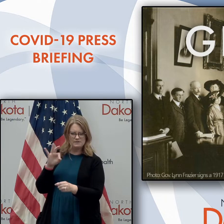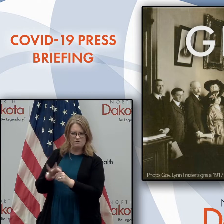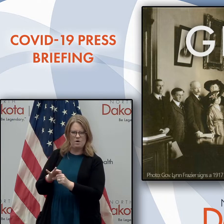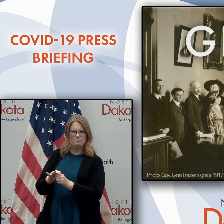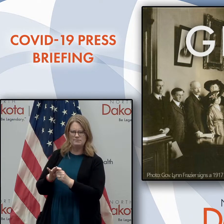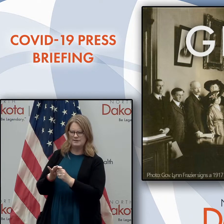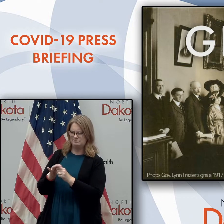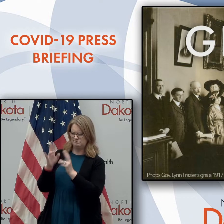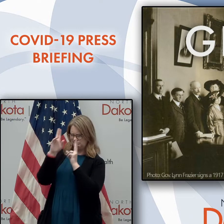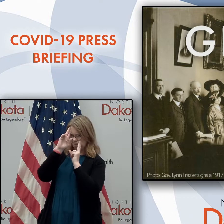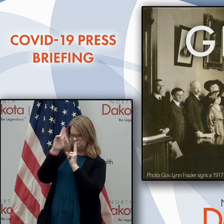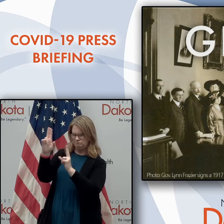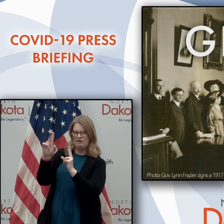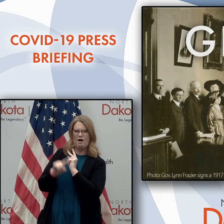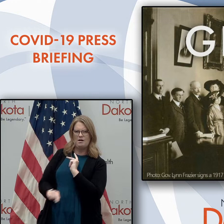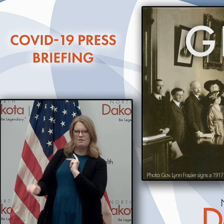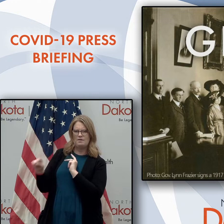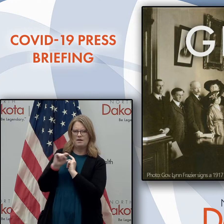citizens.